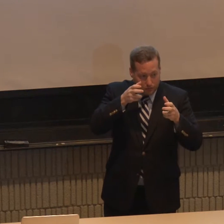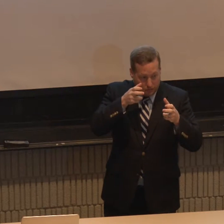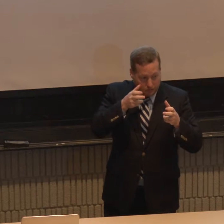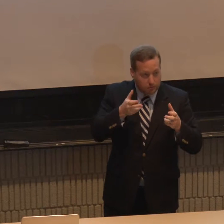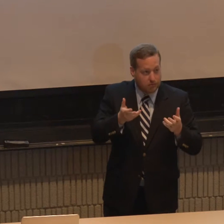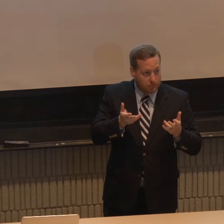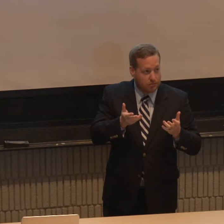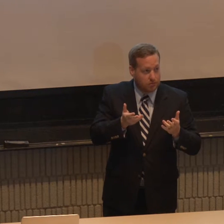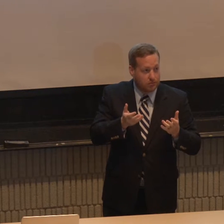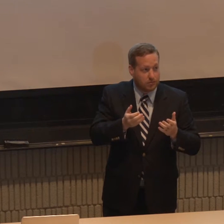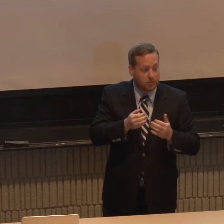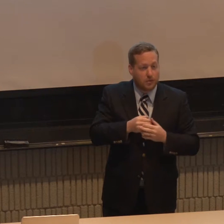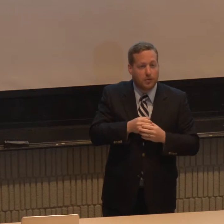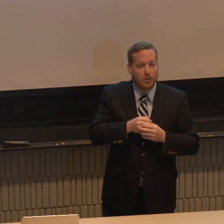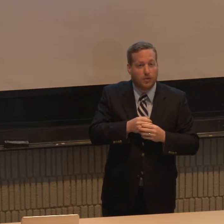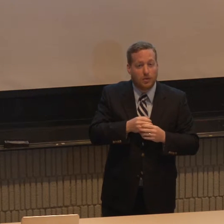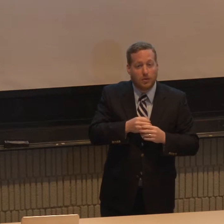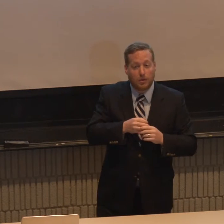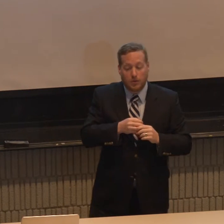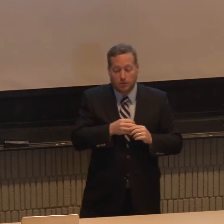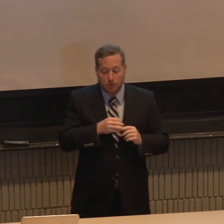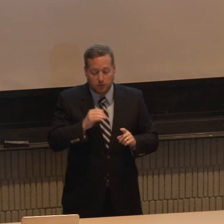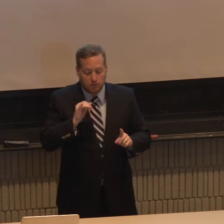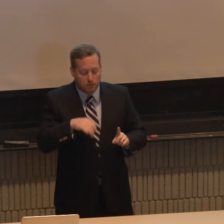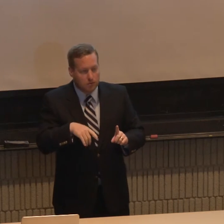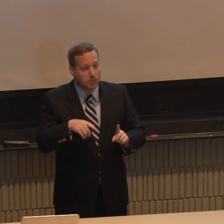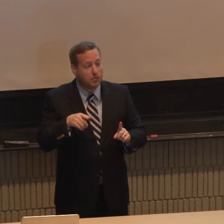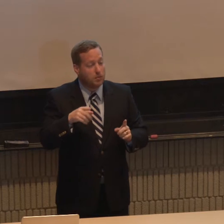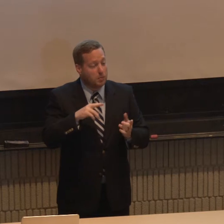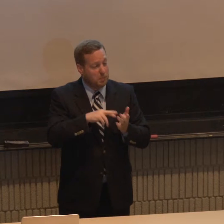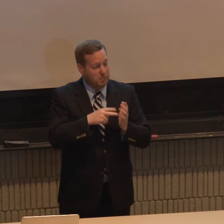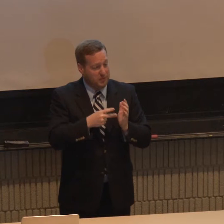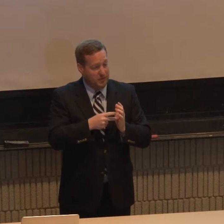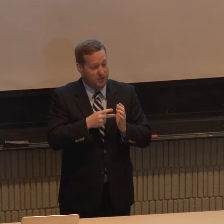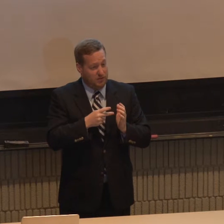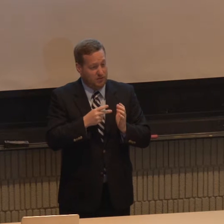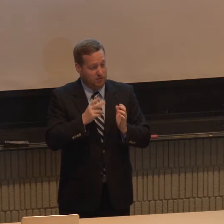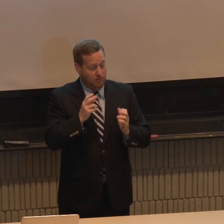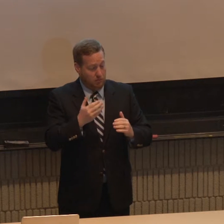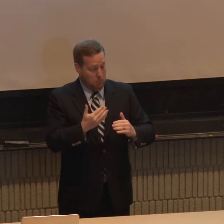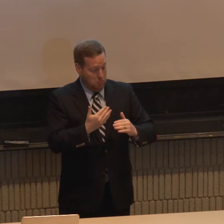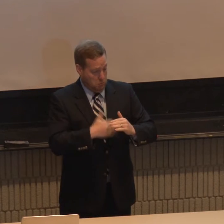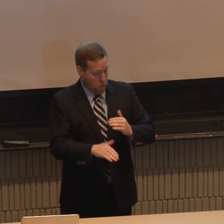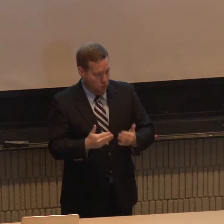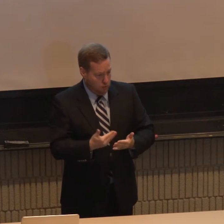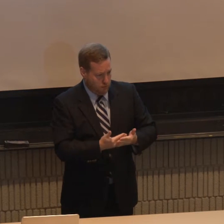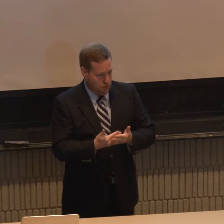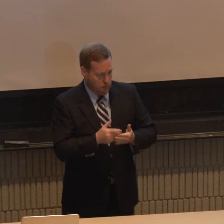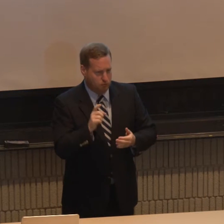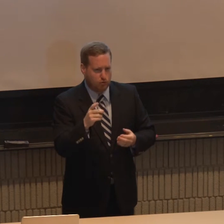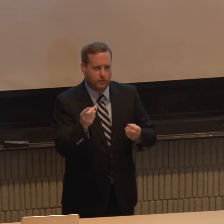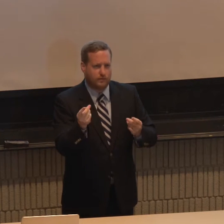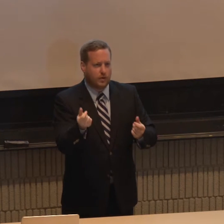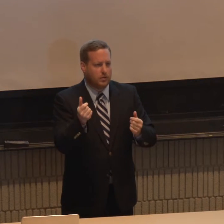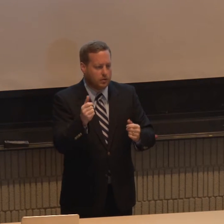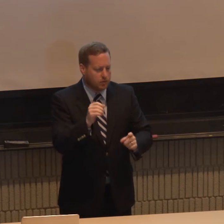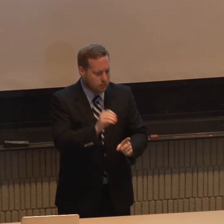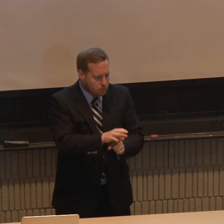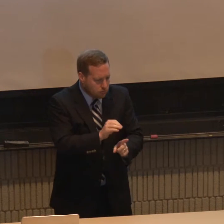Now, the world is accessible visually with the appropriate language choices.